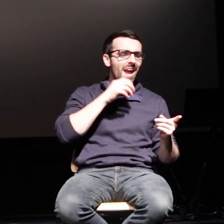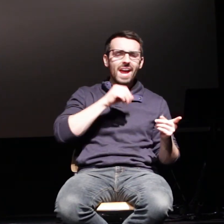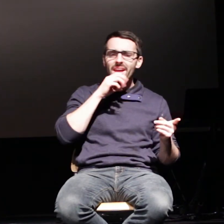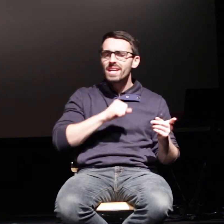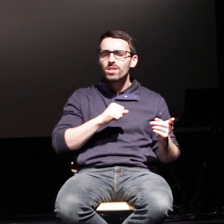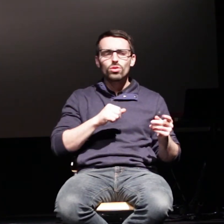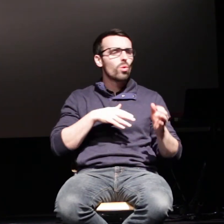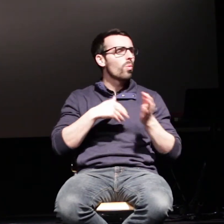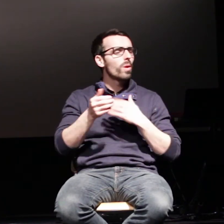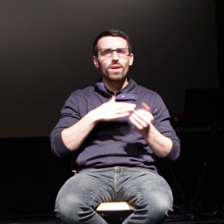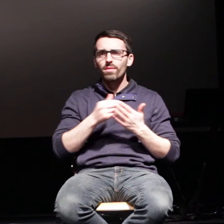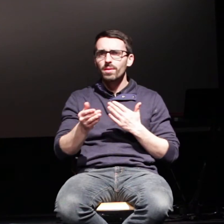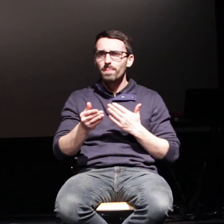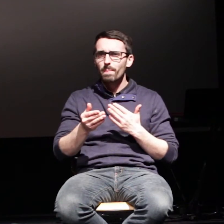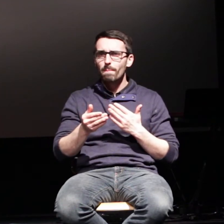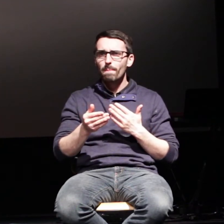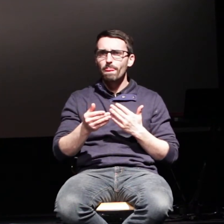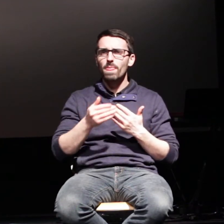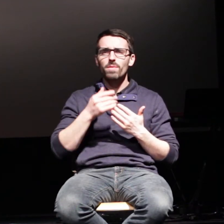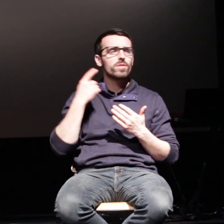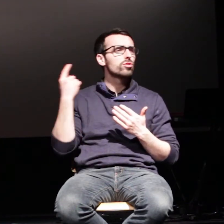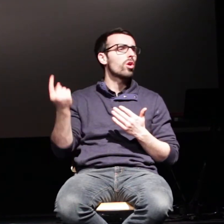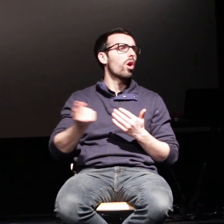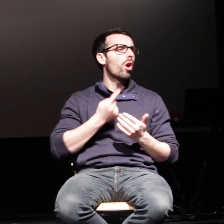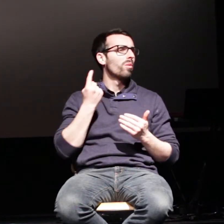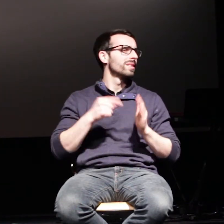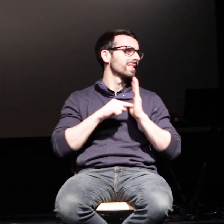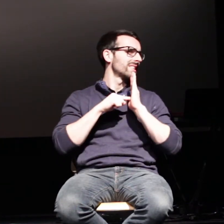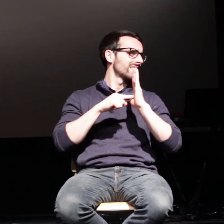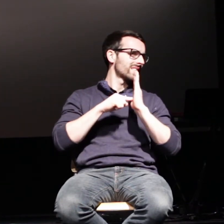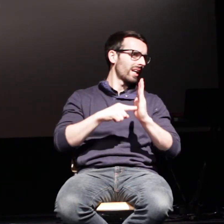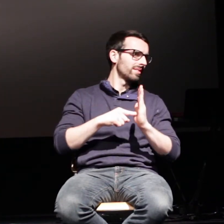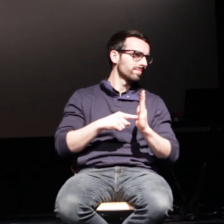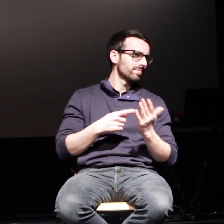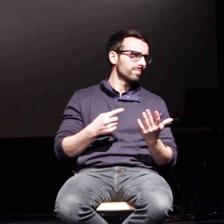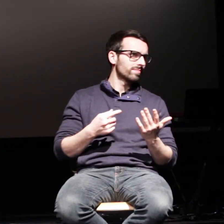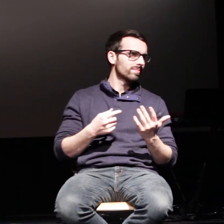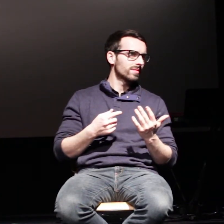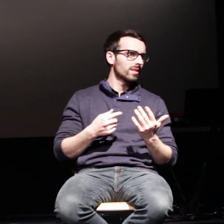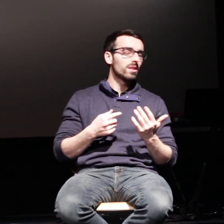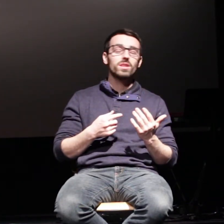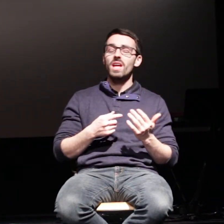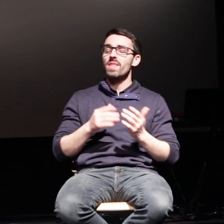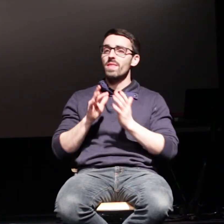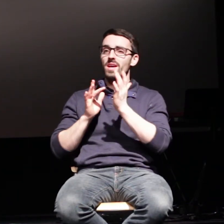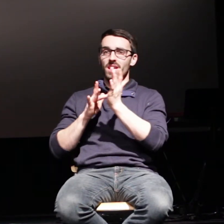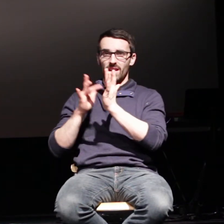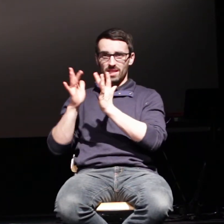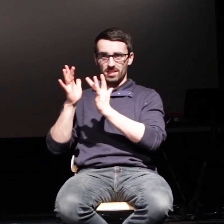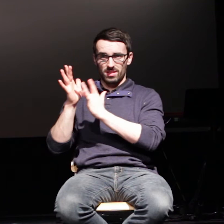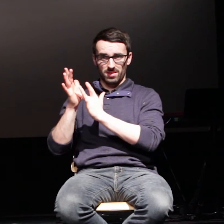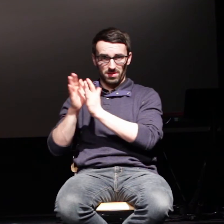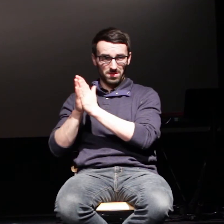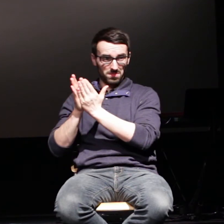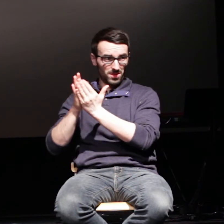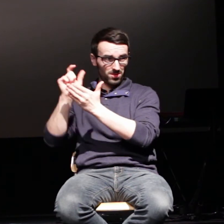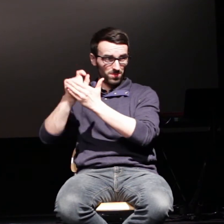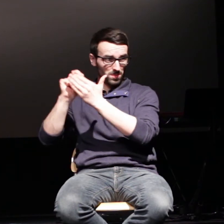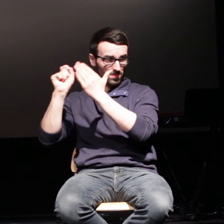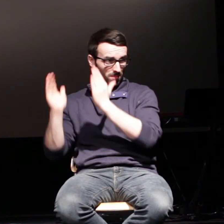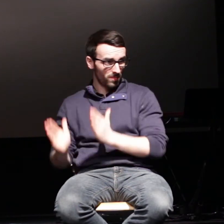know she was 12? There's a sign there. The gospel writers were obsessed with numbers, and for them, numbers didn't just